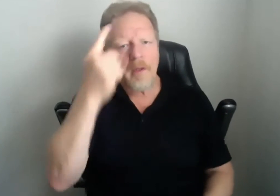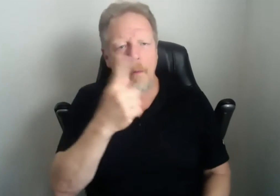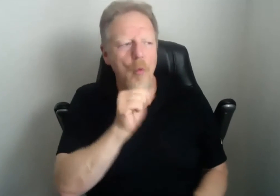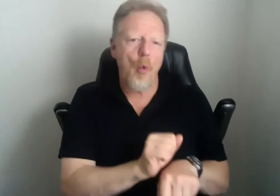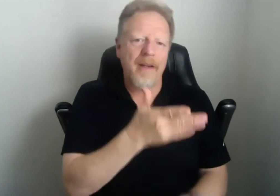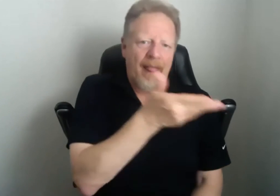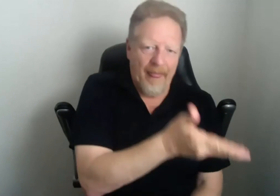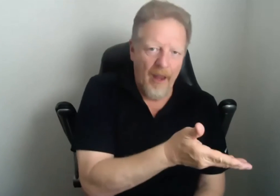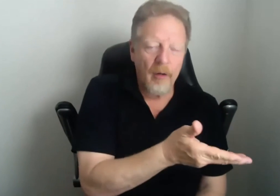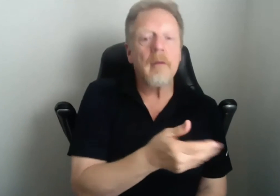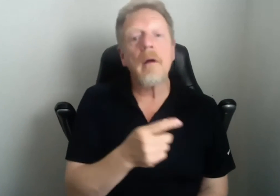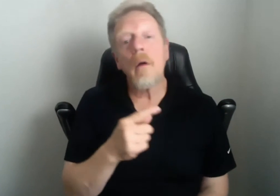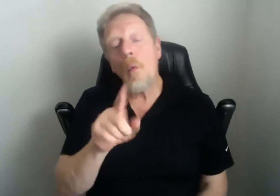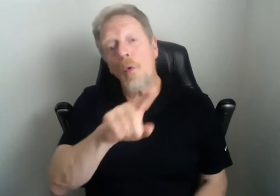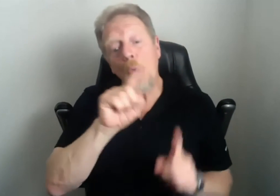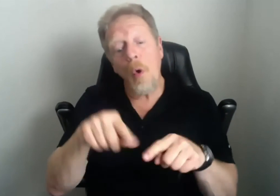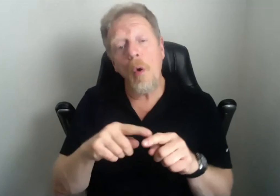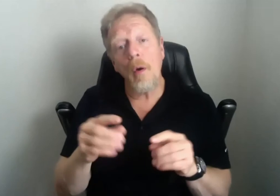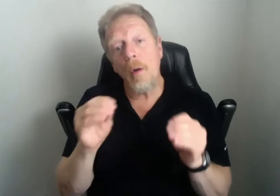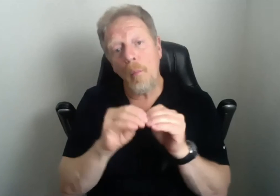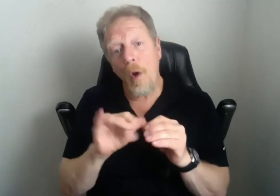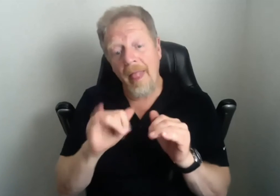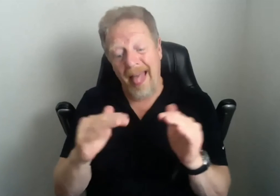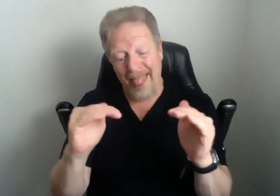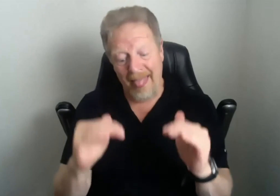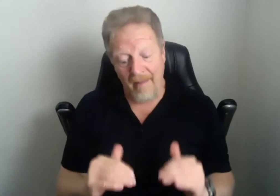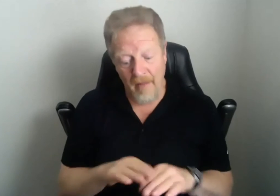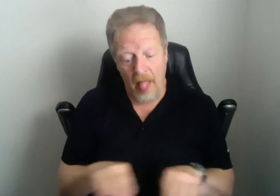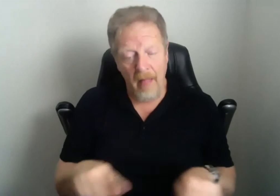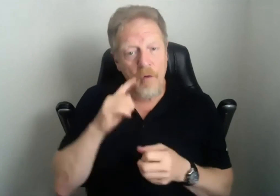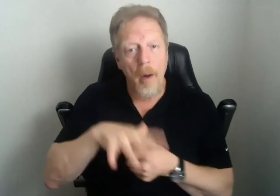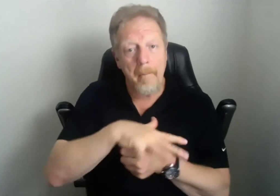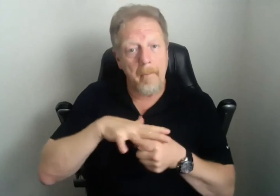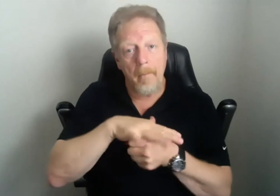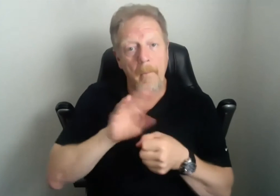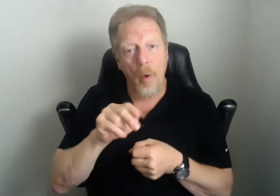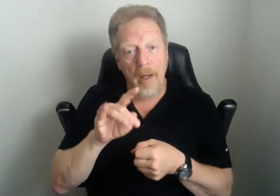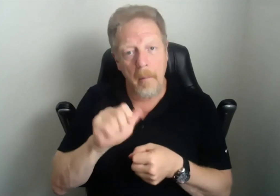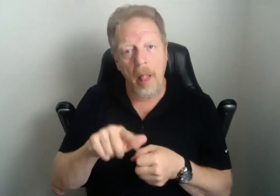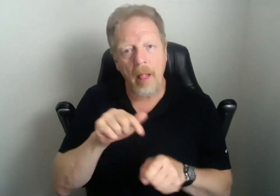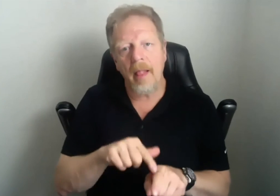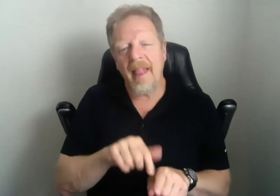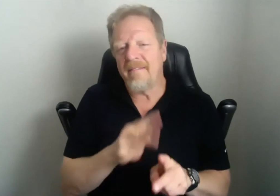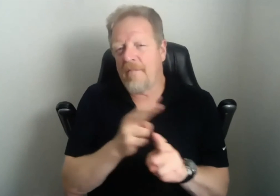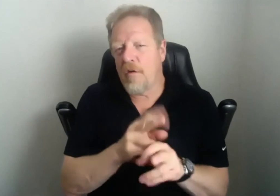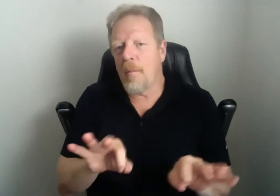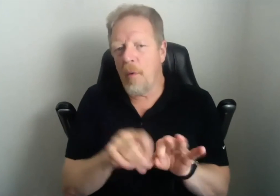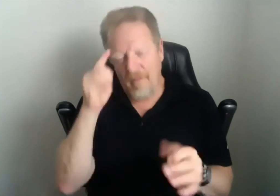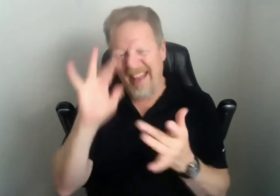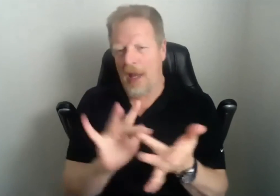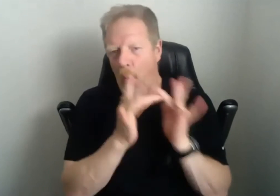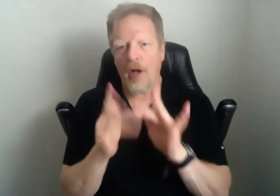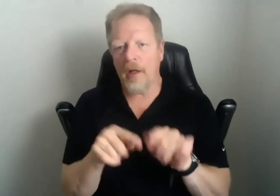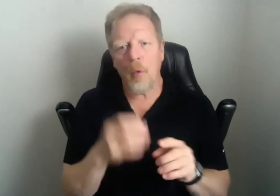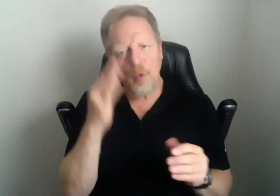there. The one, when you go down more to that level, that's very important, and you want to